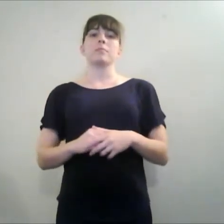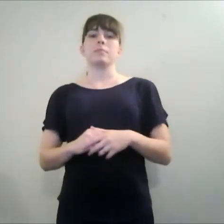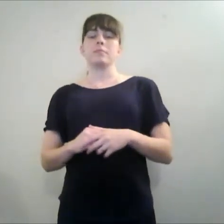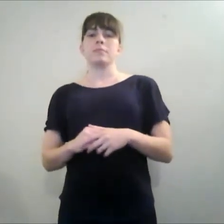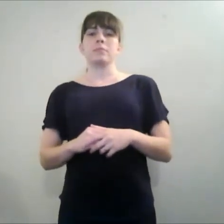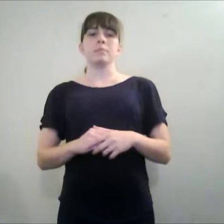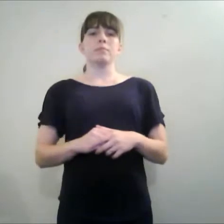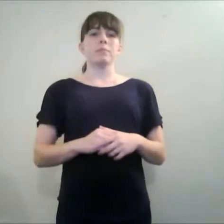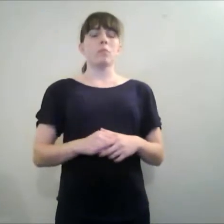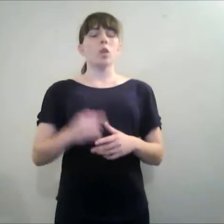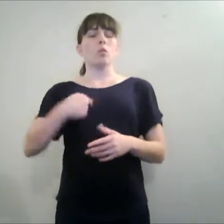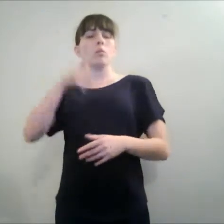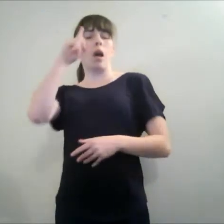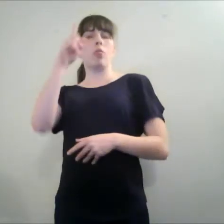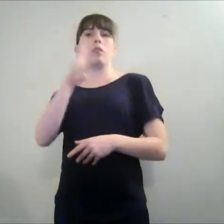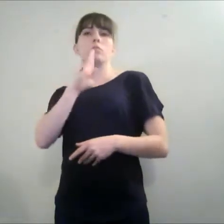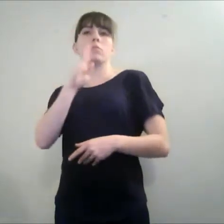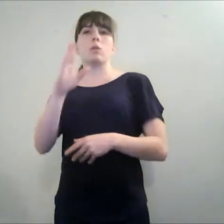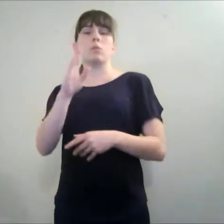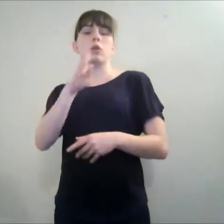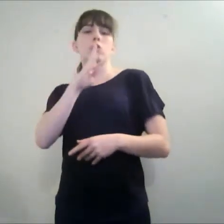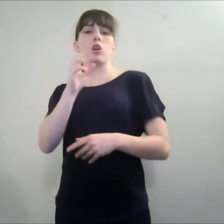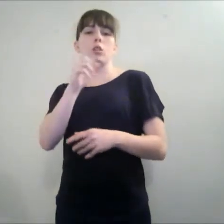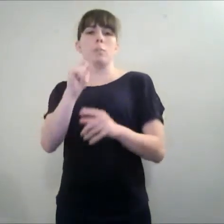Right, so I thought I'd talk about identity. That's sort of an interesting enough topic to me.